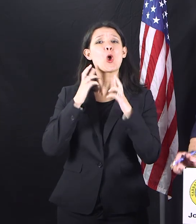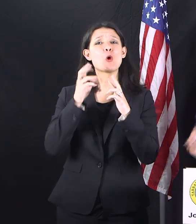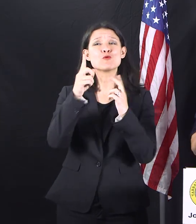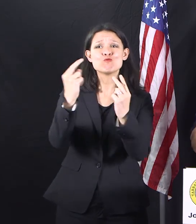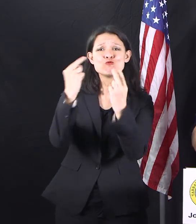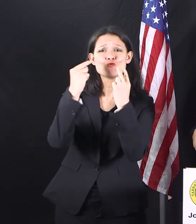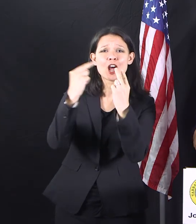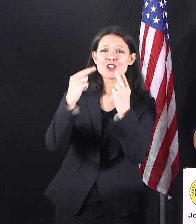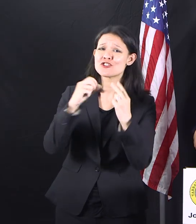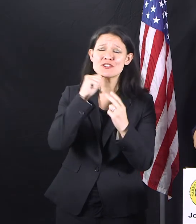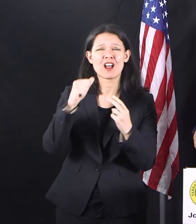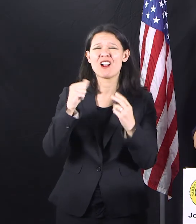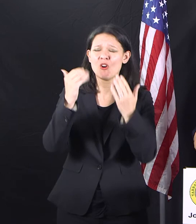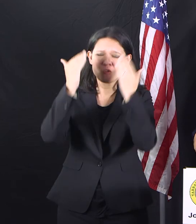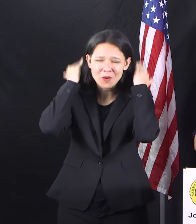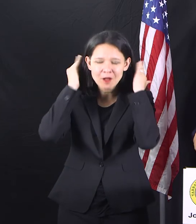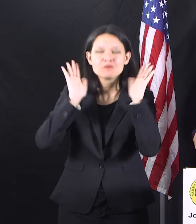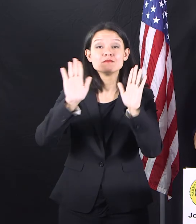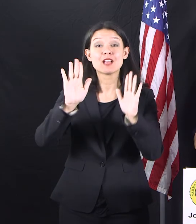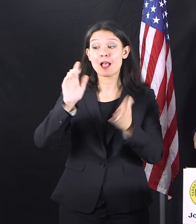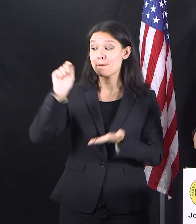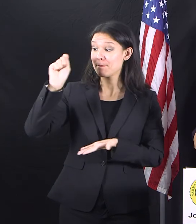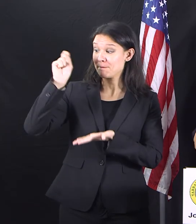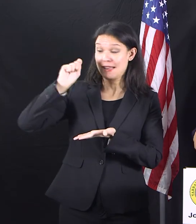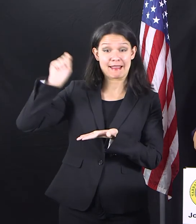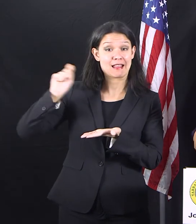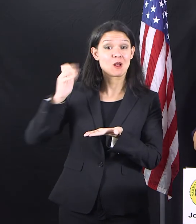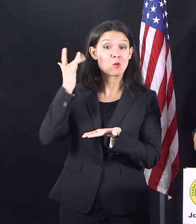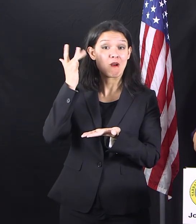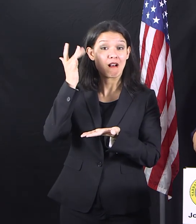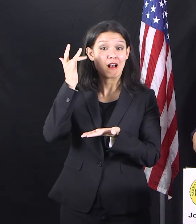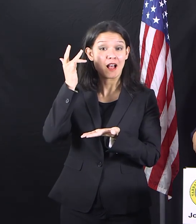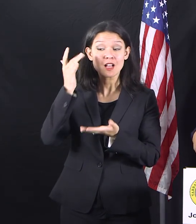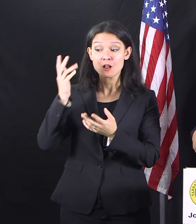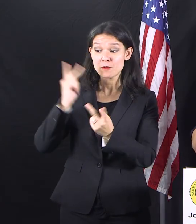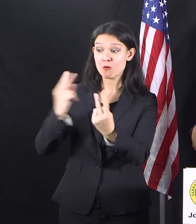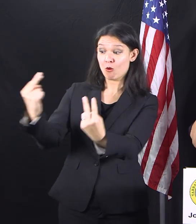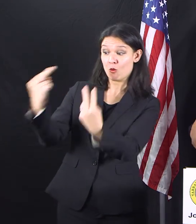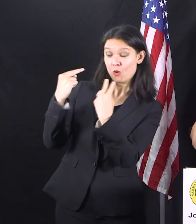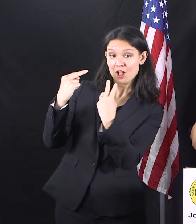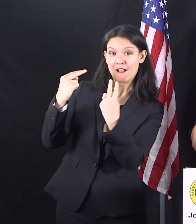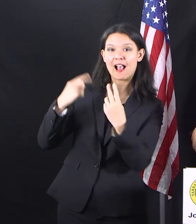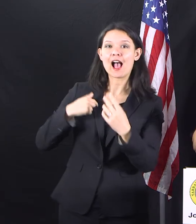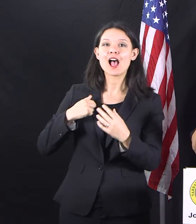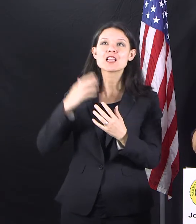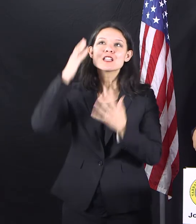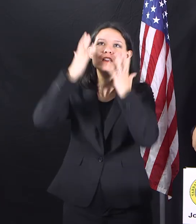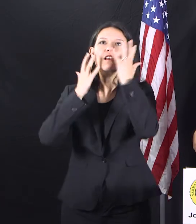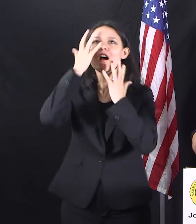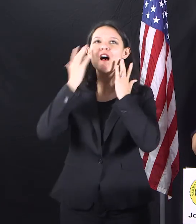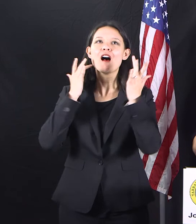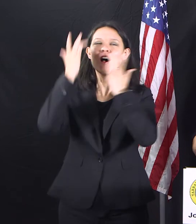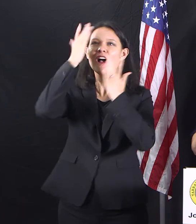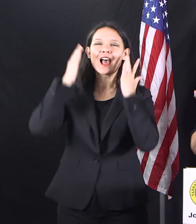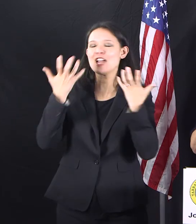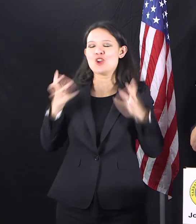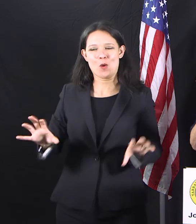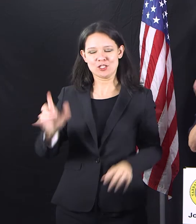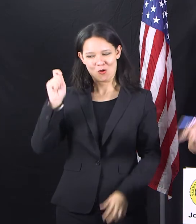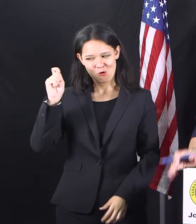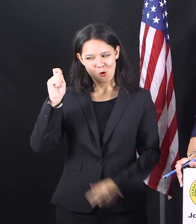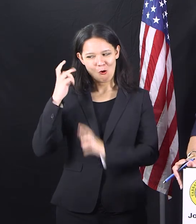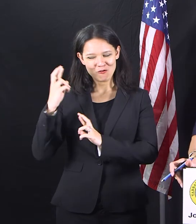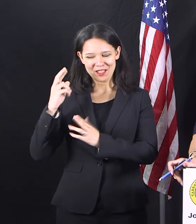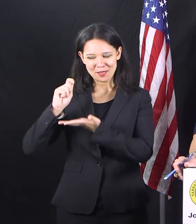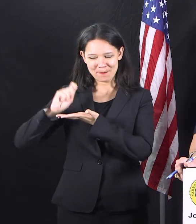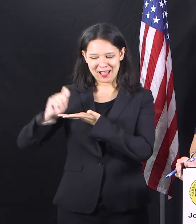out. I've got a pen in my hand because I have to tell you, viewers are telling me that I reach up and touch my face, and I don't want to do that. So hopefully